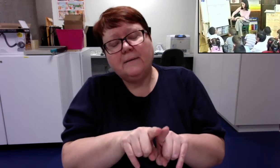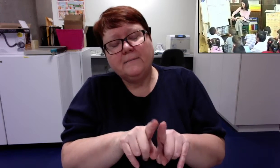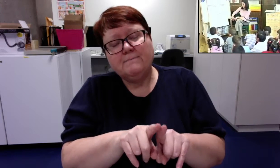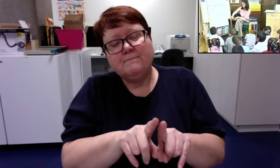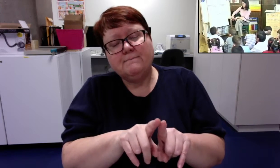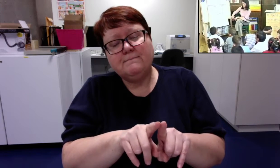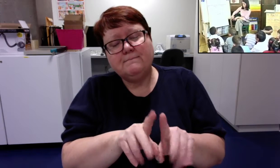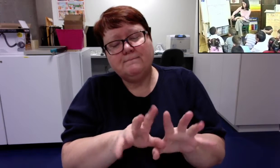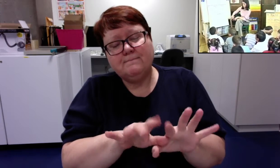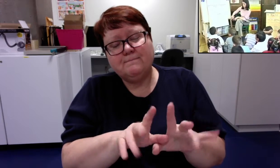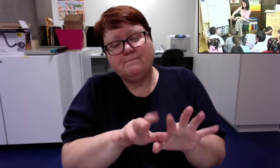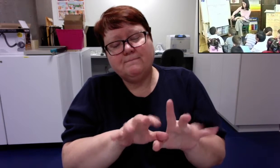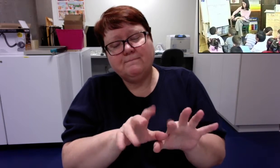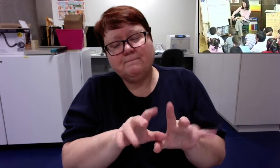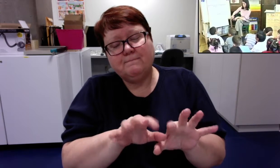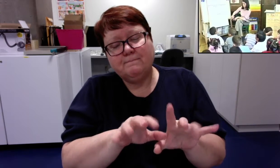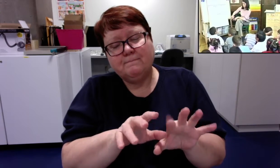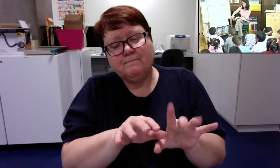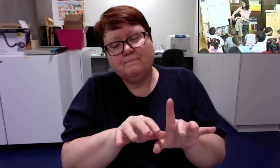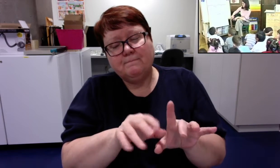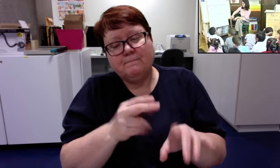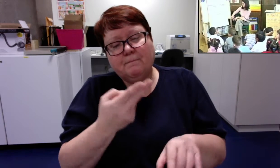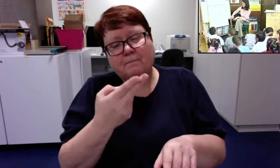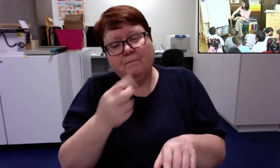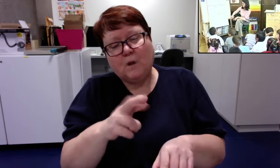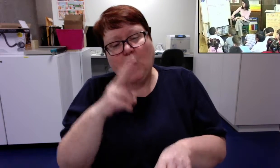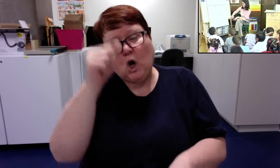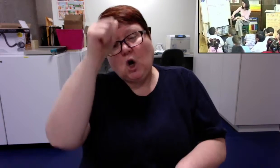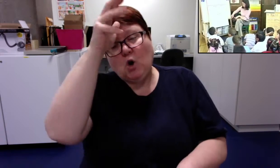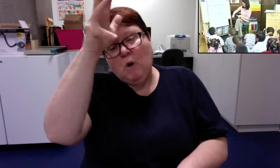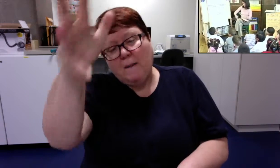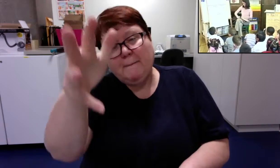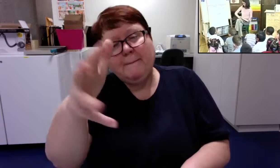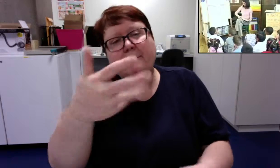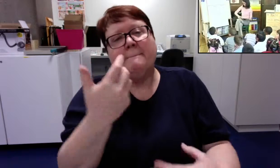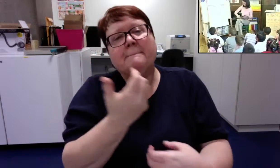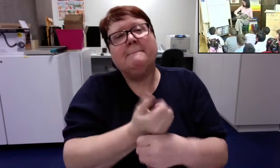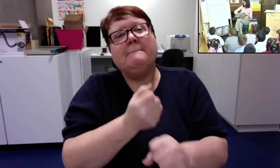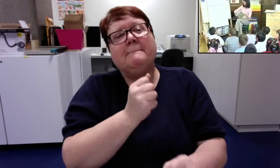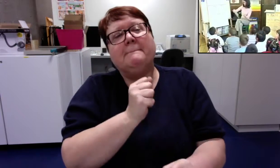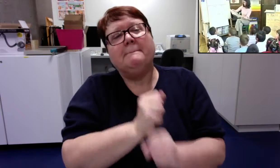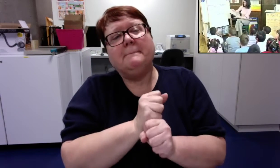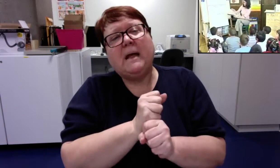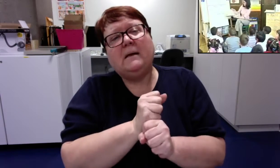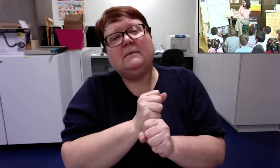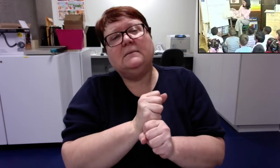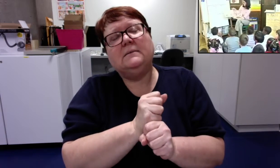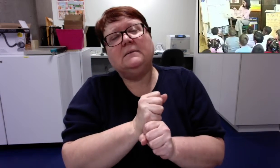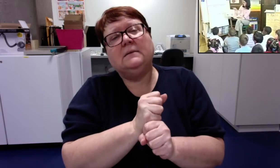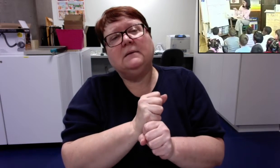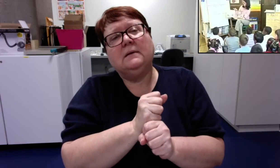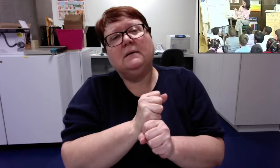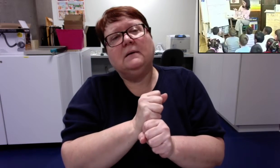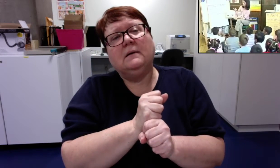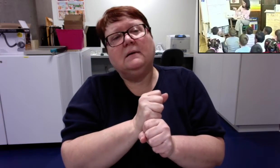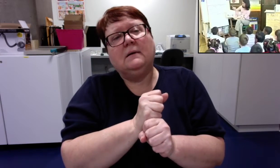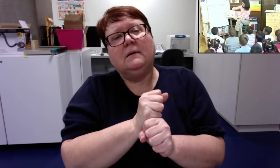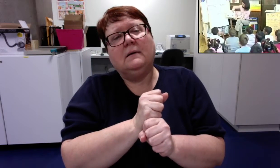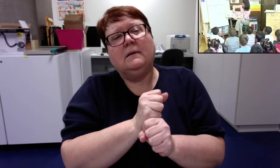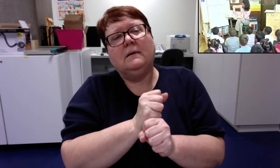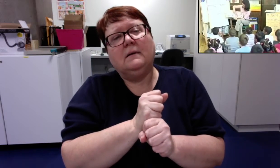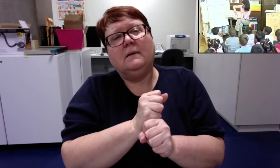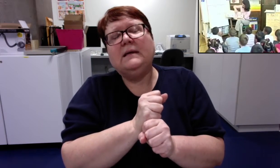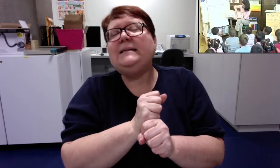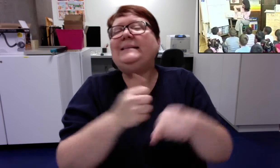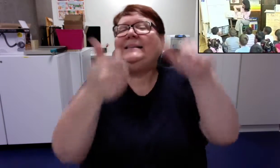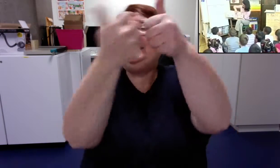when her grandpa makes paintings, well, like statues and Yep,